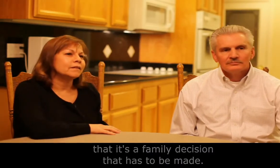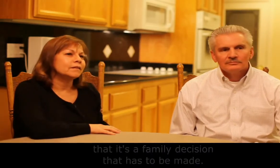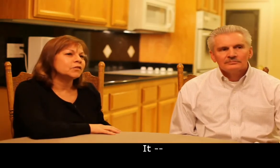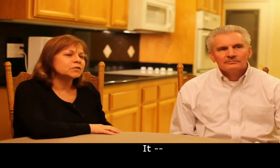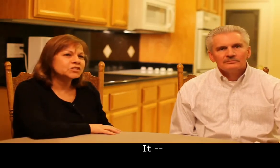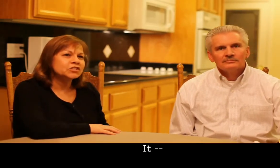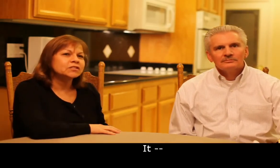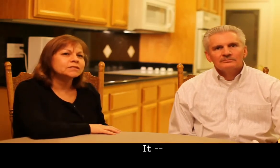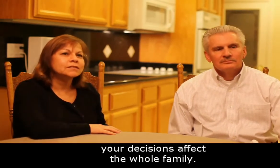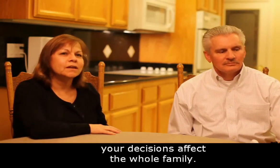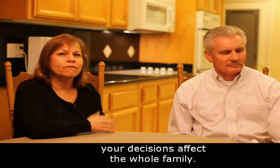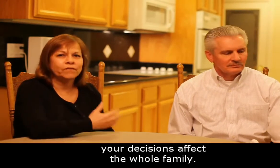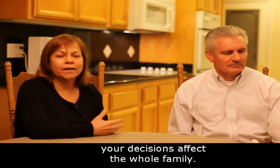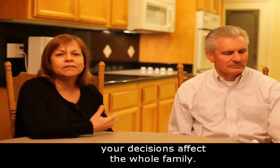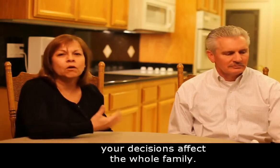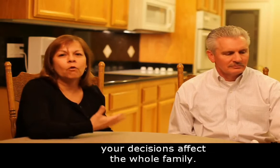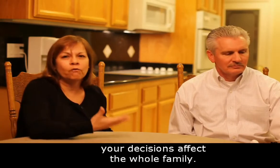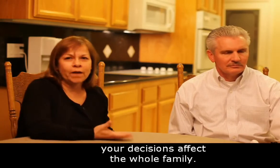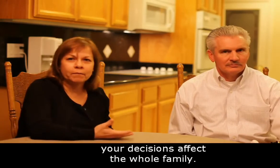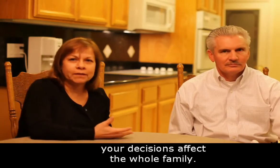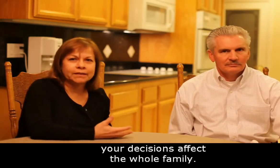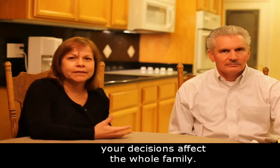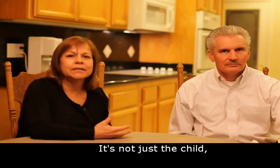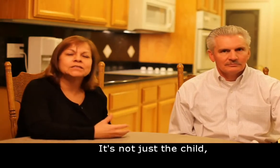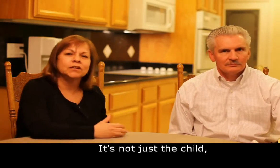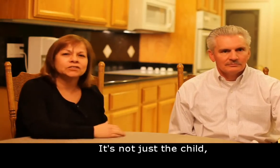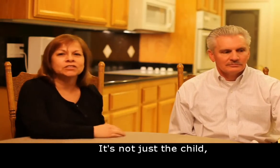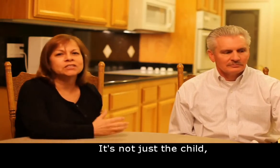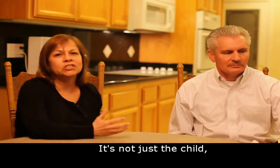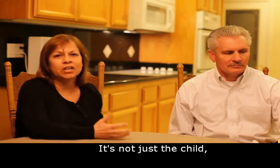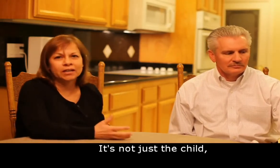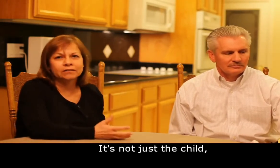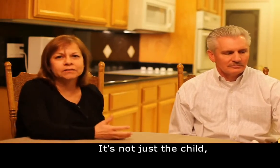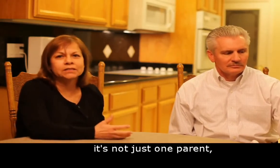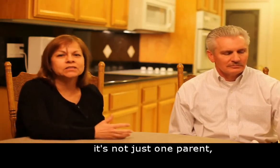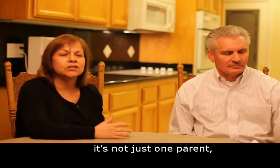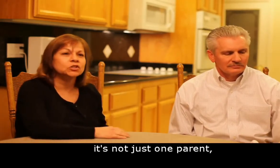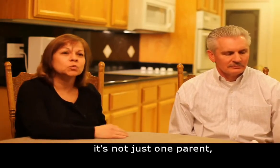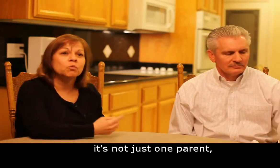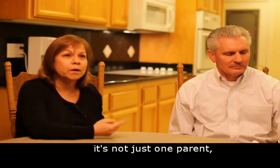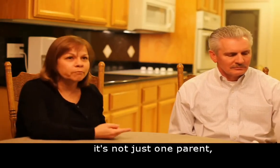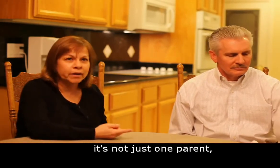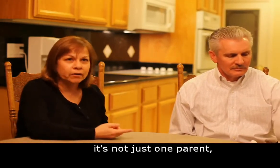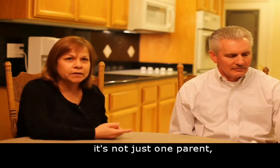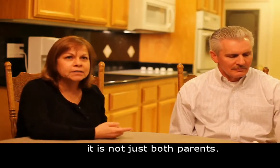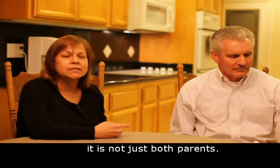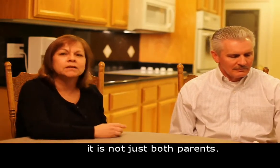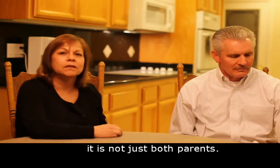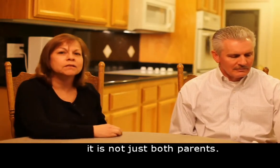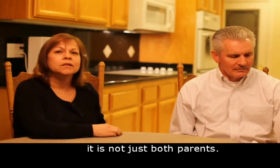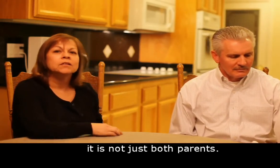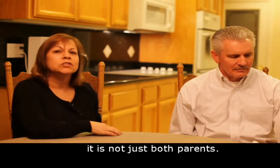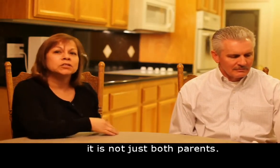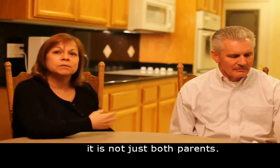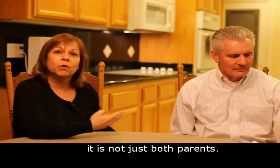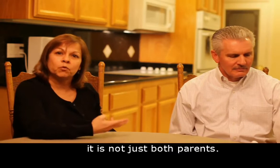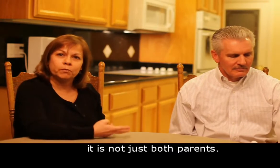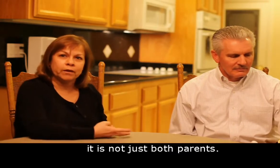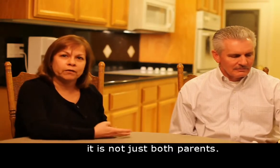Your decisions affect the whole family. It's not just the child. It's not just one parent. It's not just both